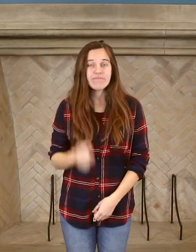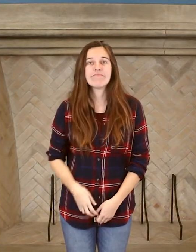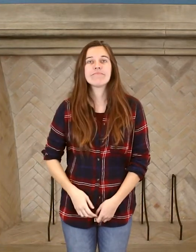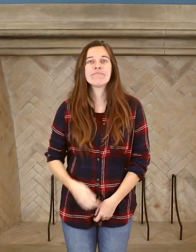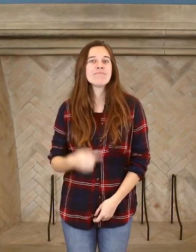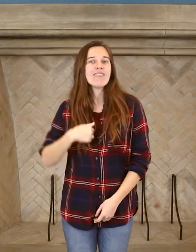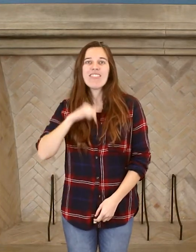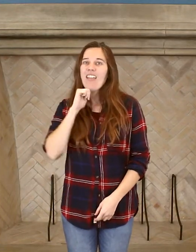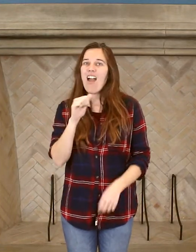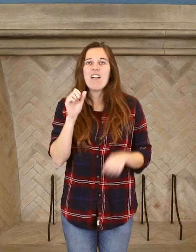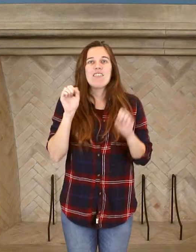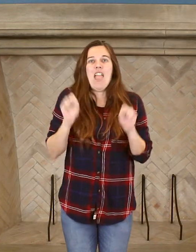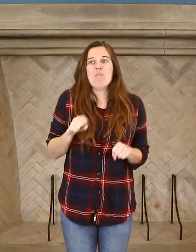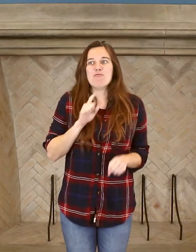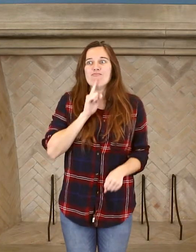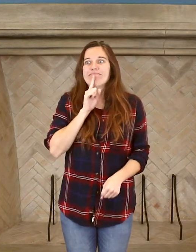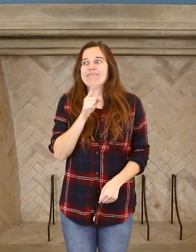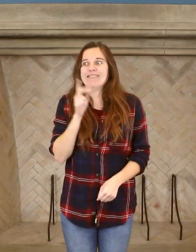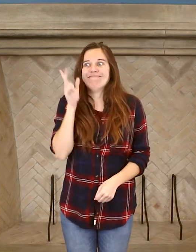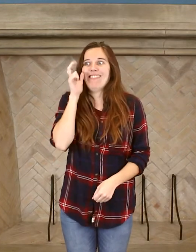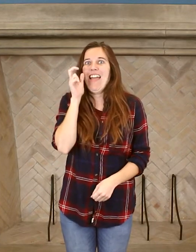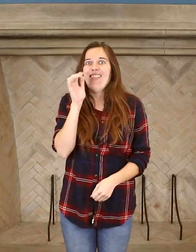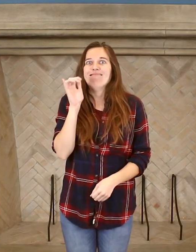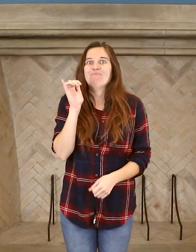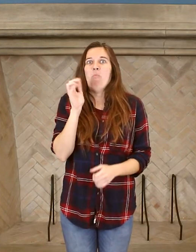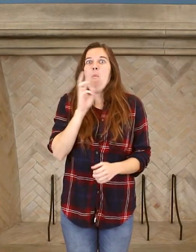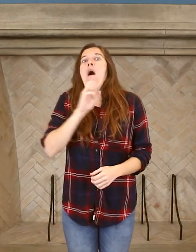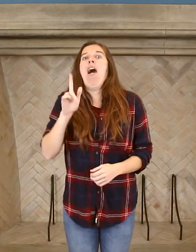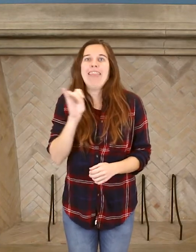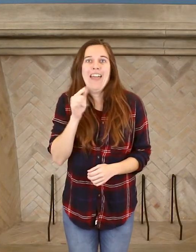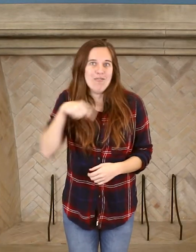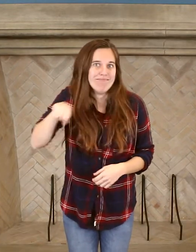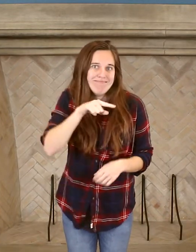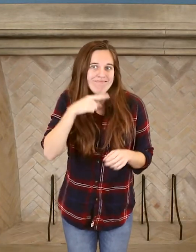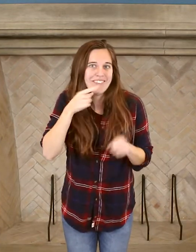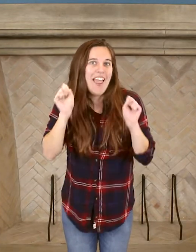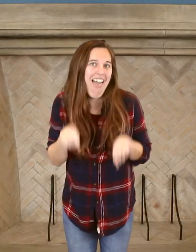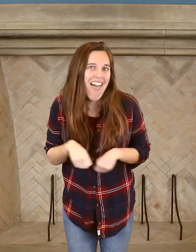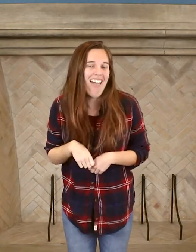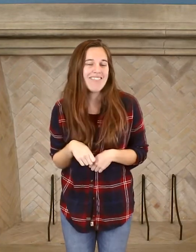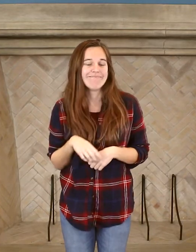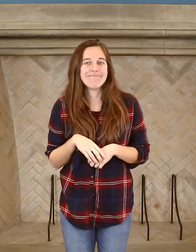California implant. I couldn't really hear that well like hearing people can.